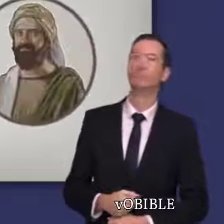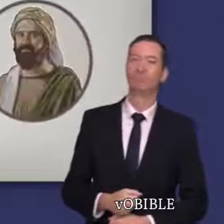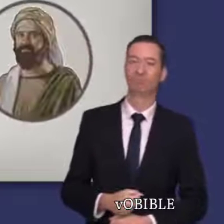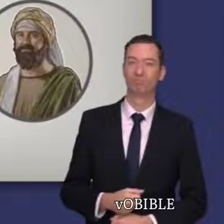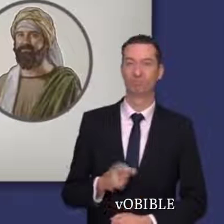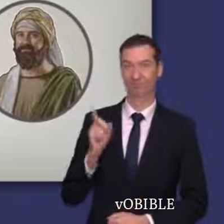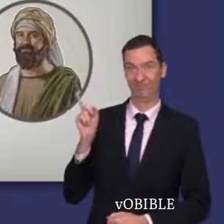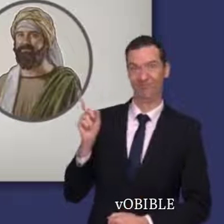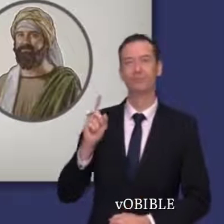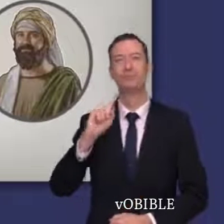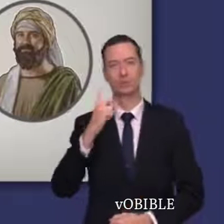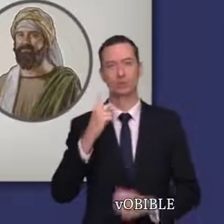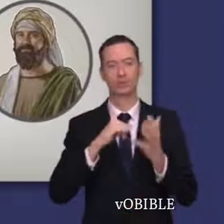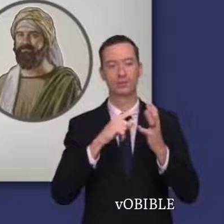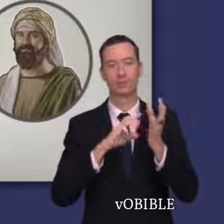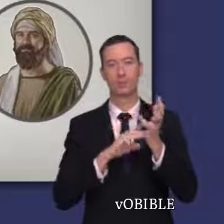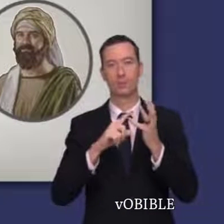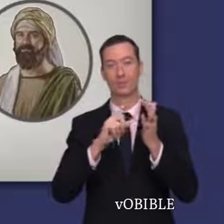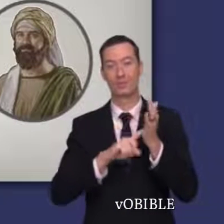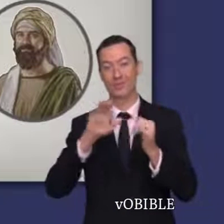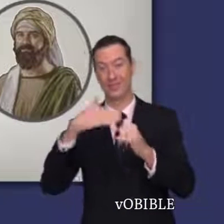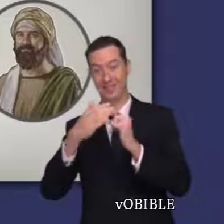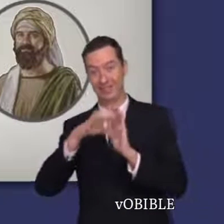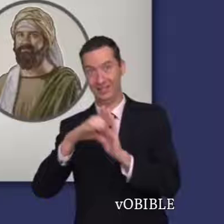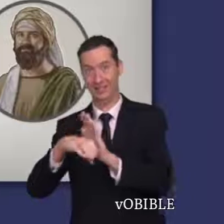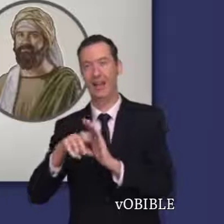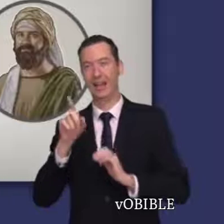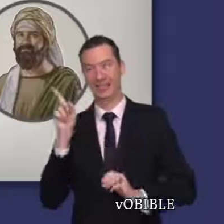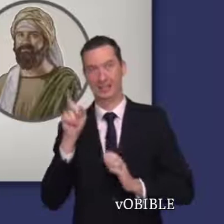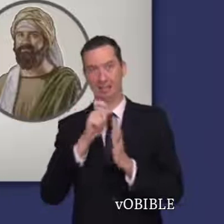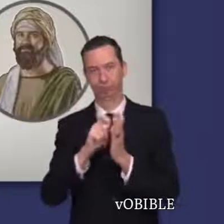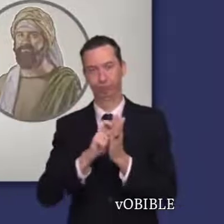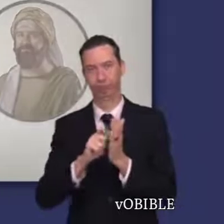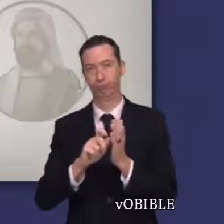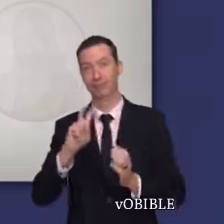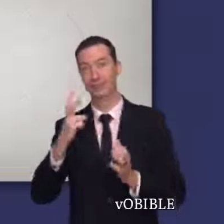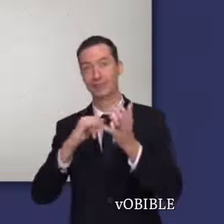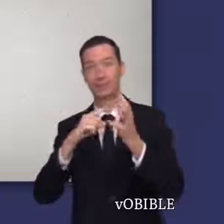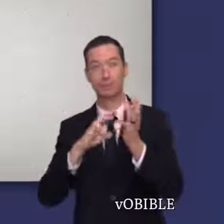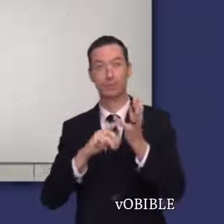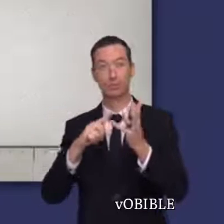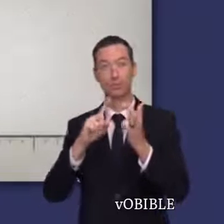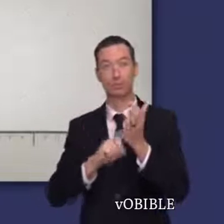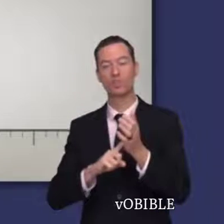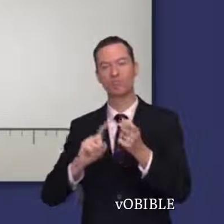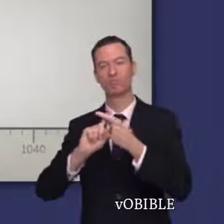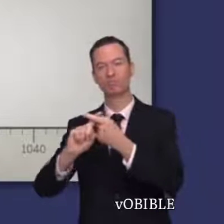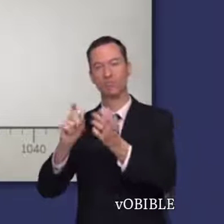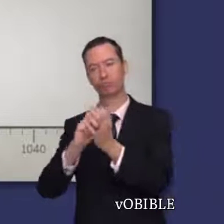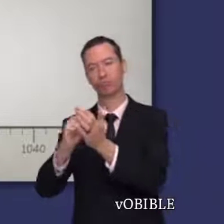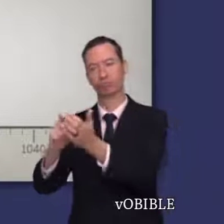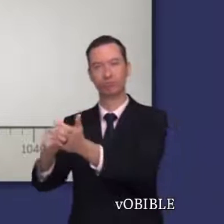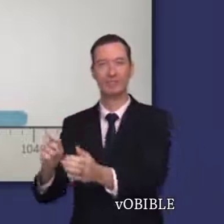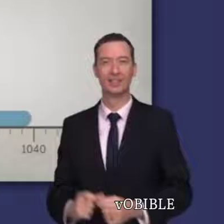and Nathan, who completed the writing of 1 Samuel, wrote all of 2 Samuel. The narrative covers